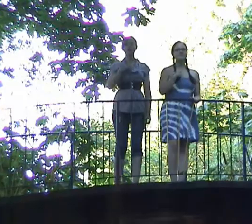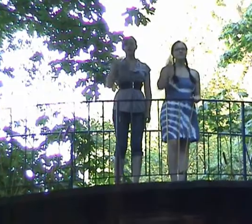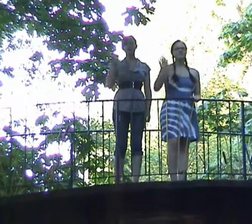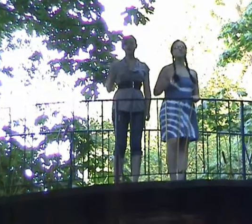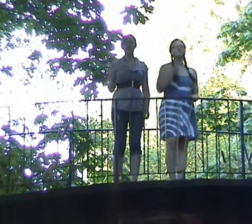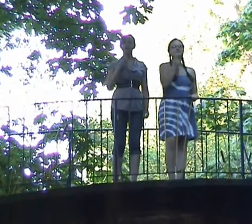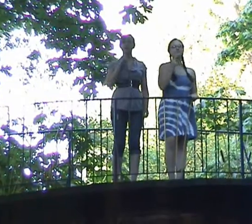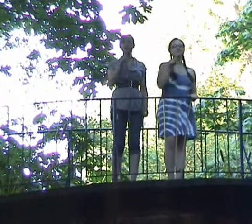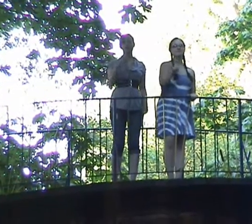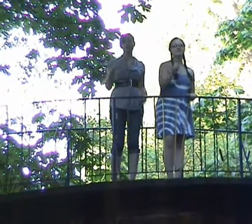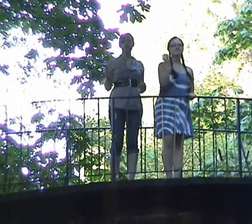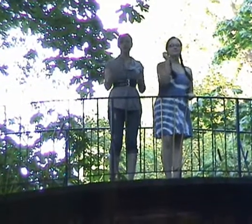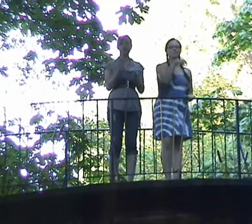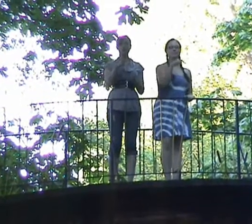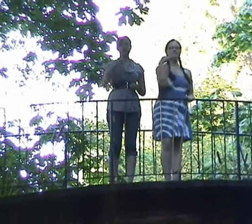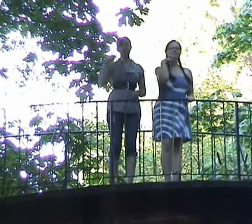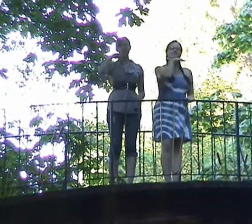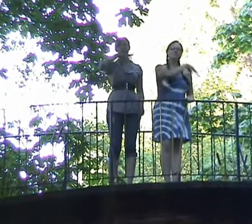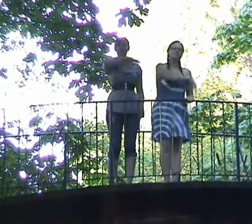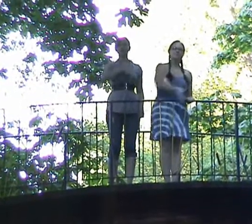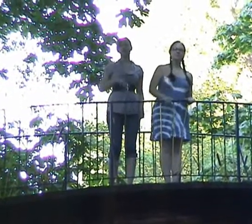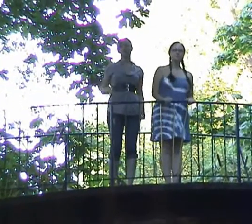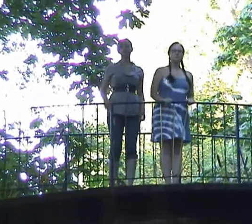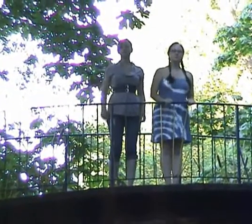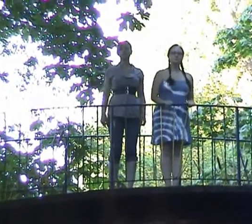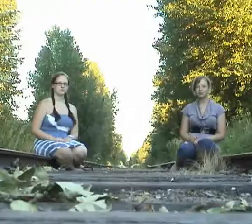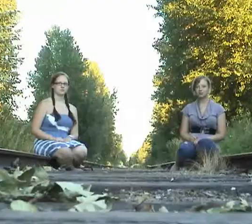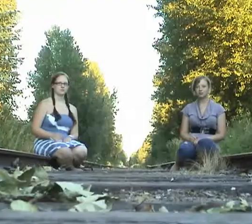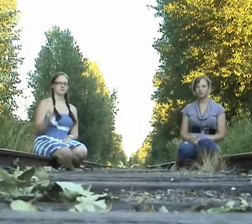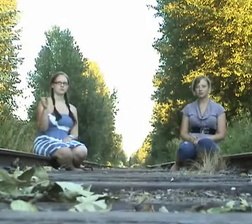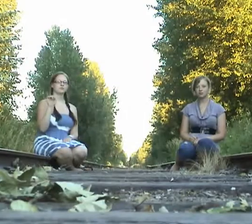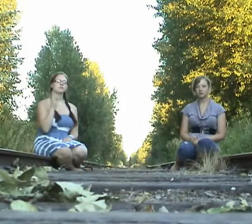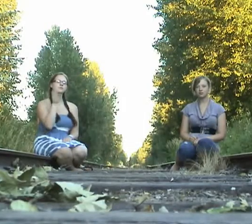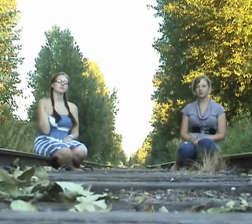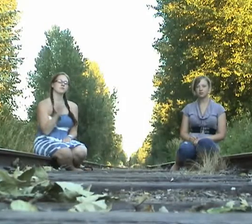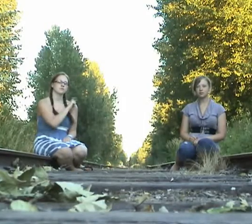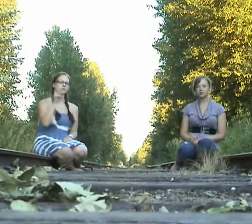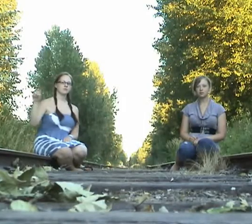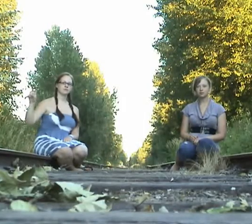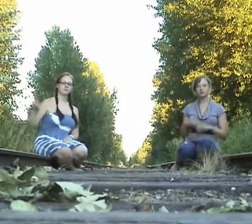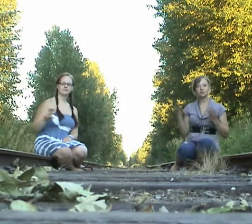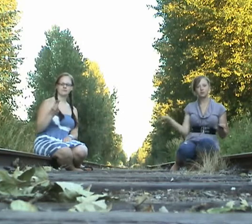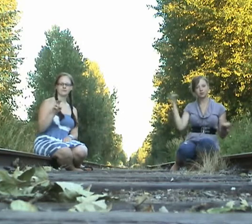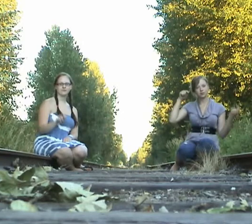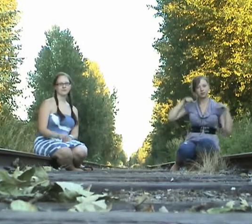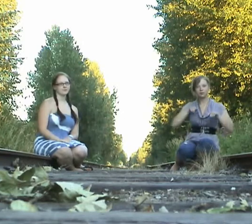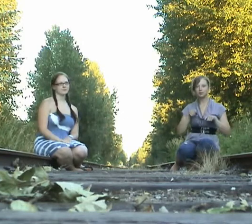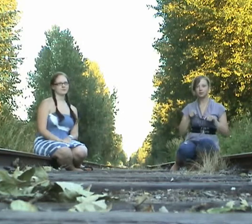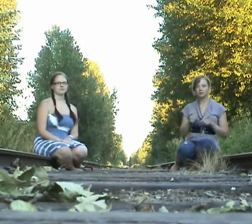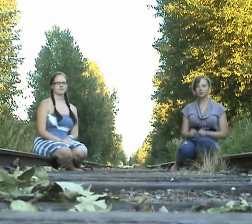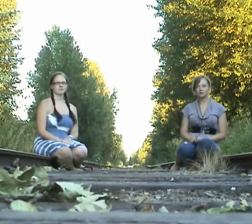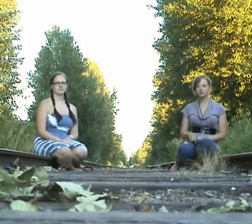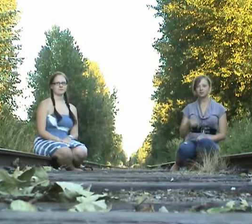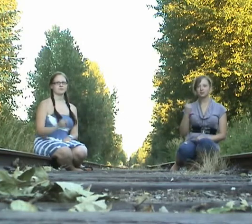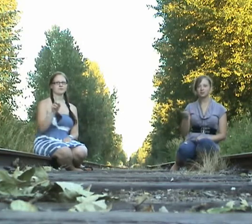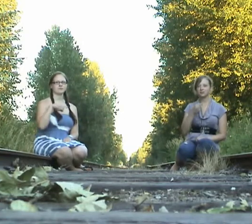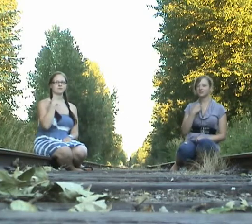well, I never said that you had to be untrue. Where will we go? What will we do? Just